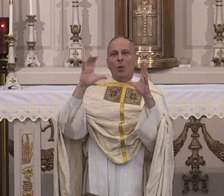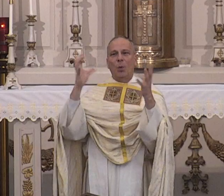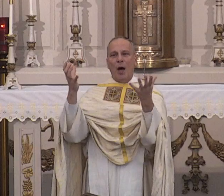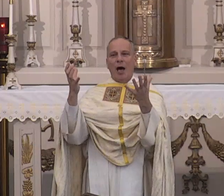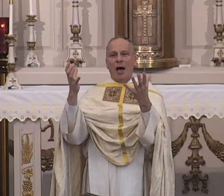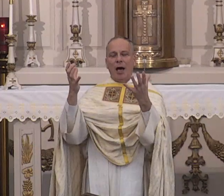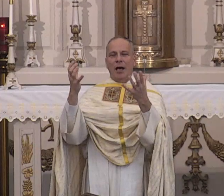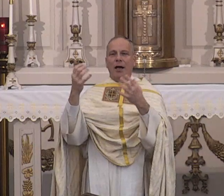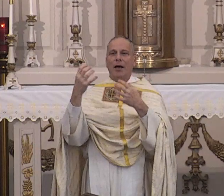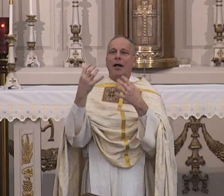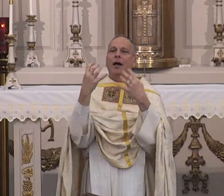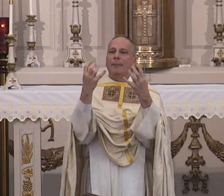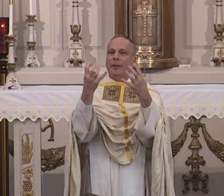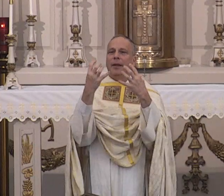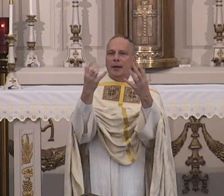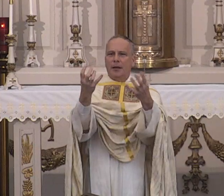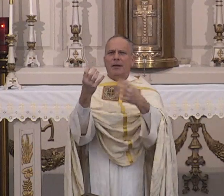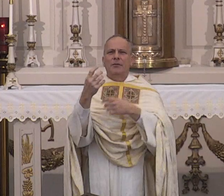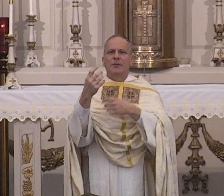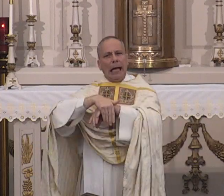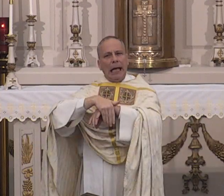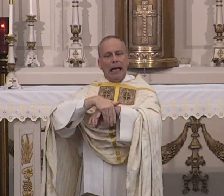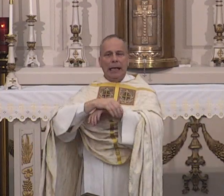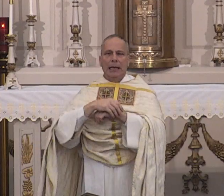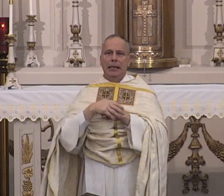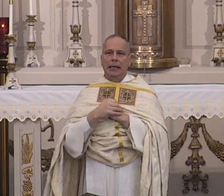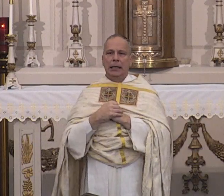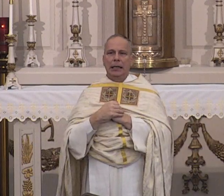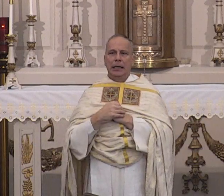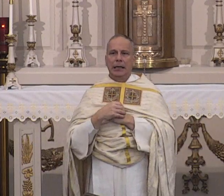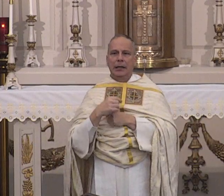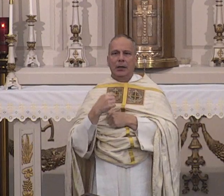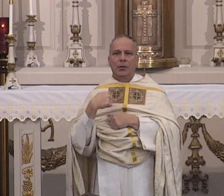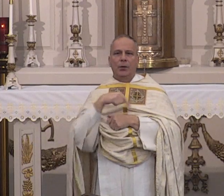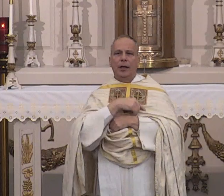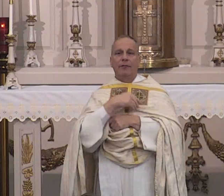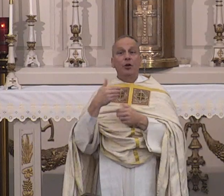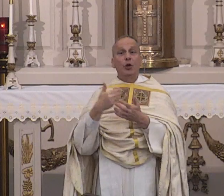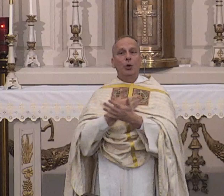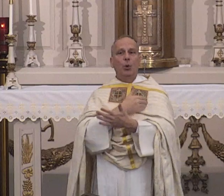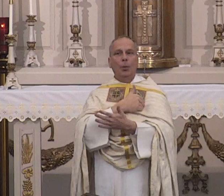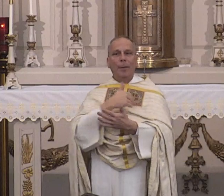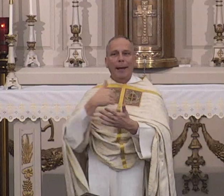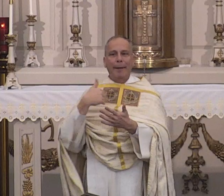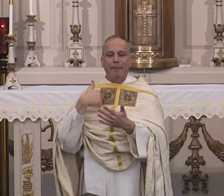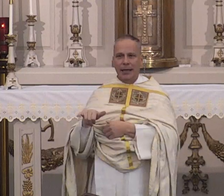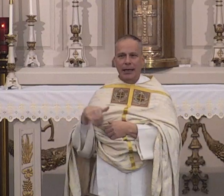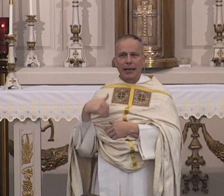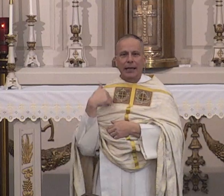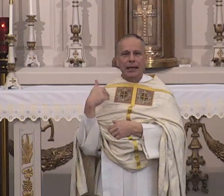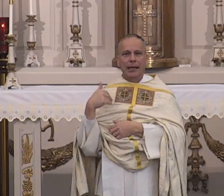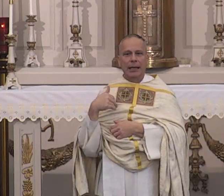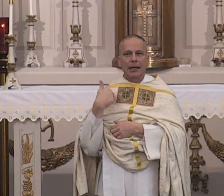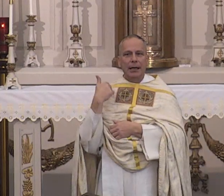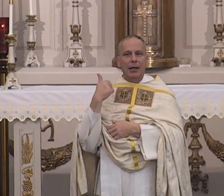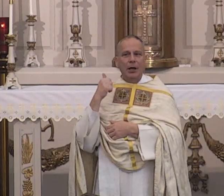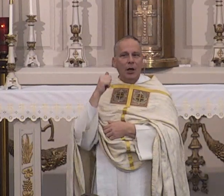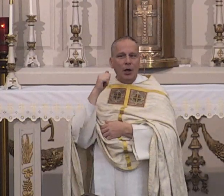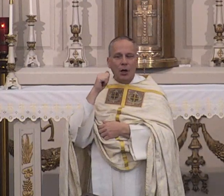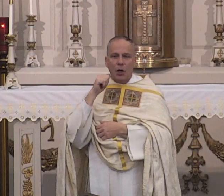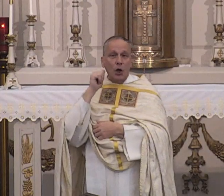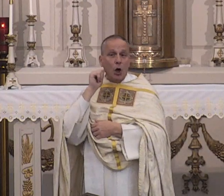one story, we were singing with the choir on Tuesday evening, and we had a new member of the choir,